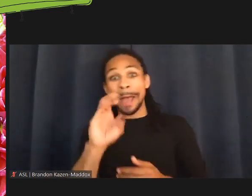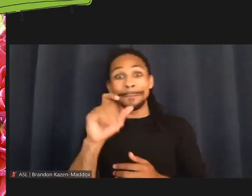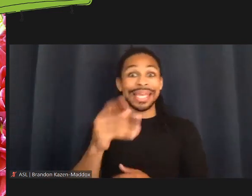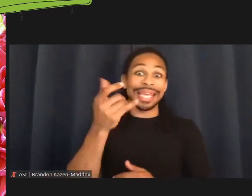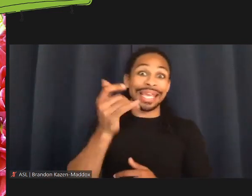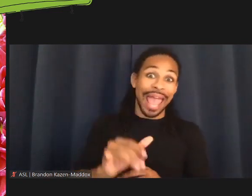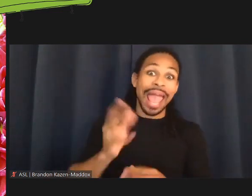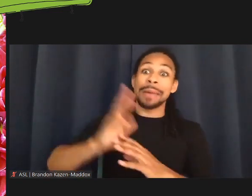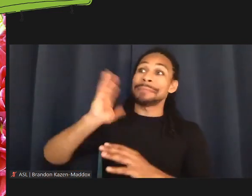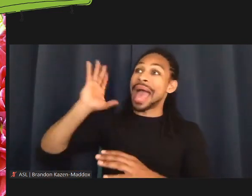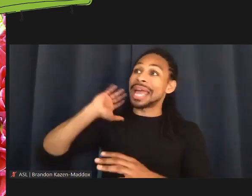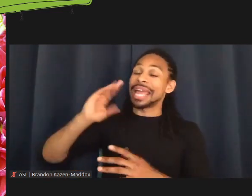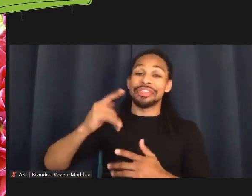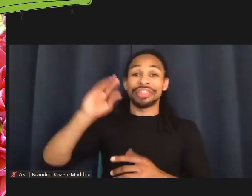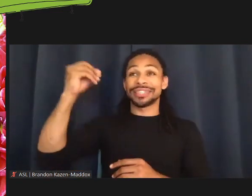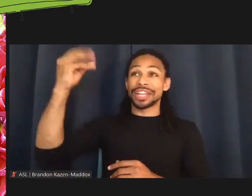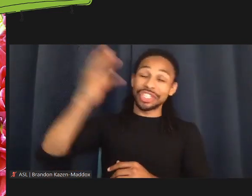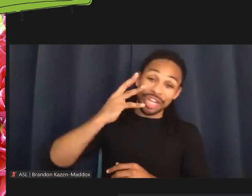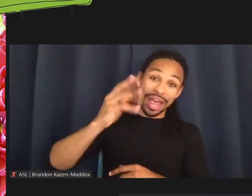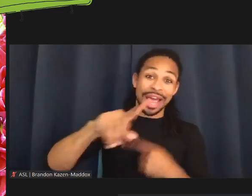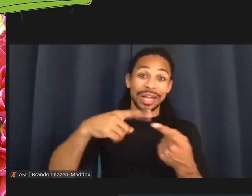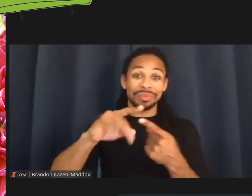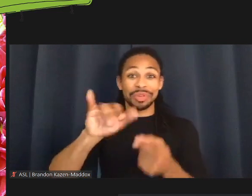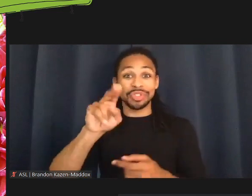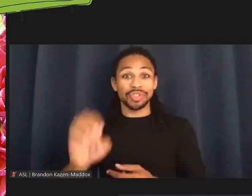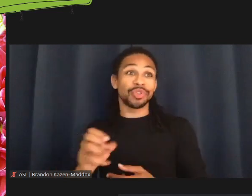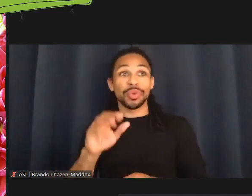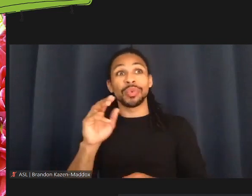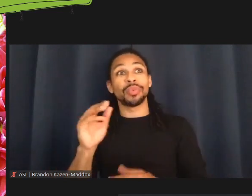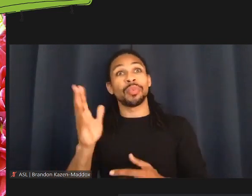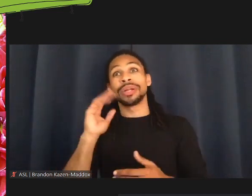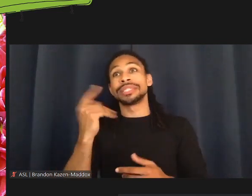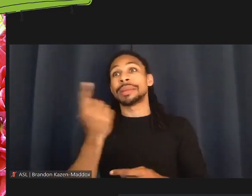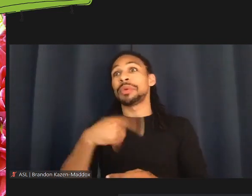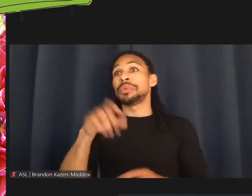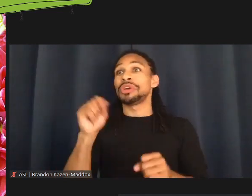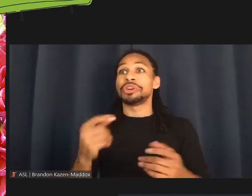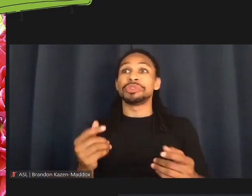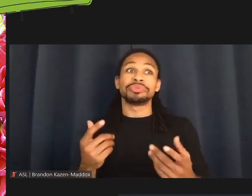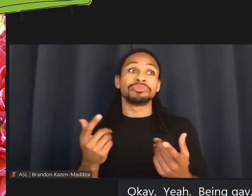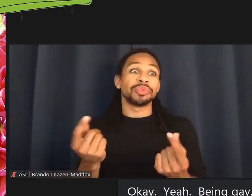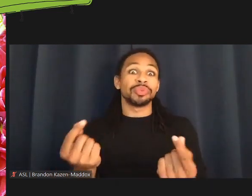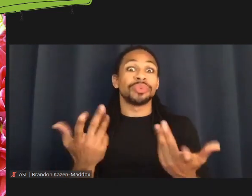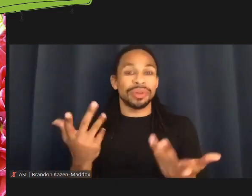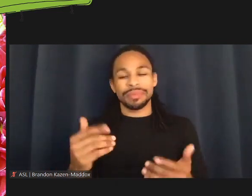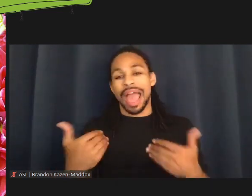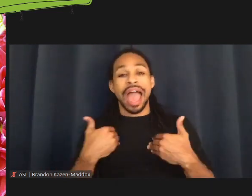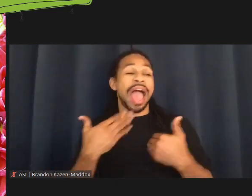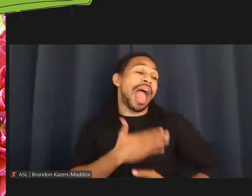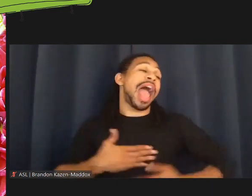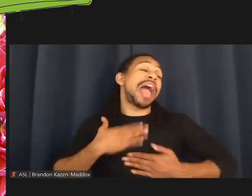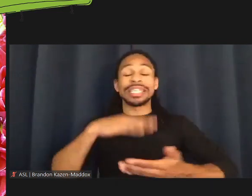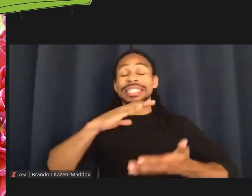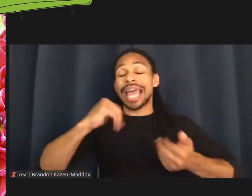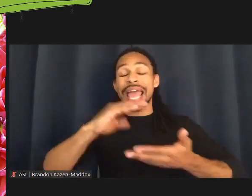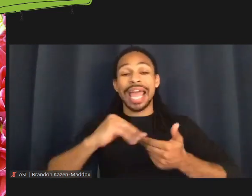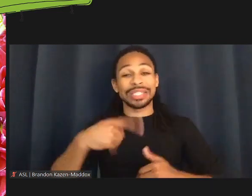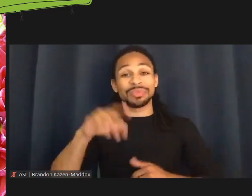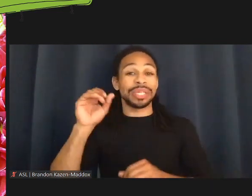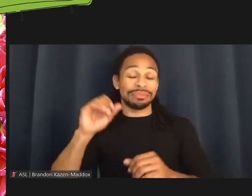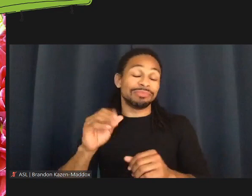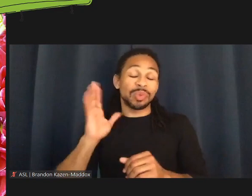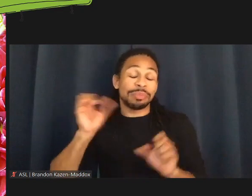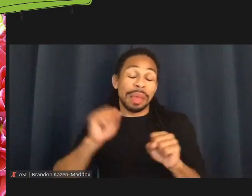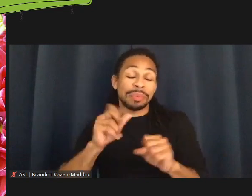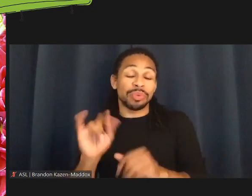the sunshine when June was a thing we could do, have sex. This is a poem about those times when people were, having sex. That